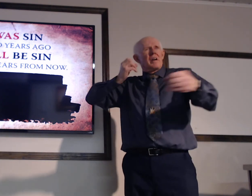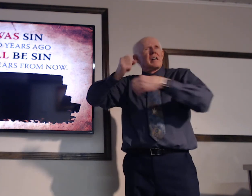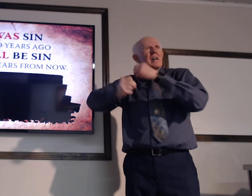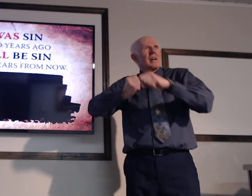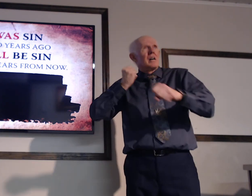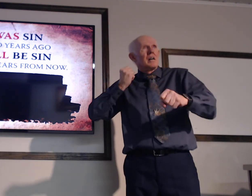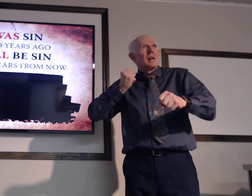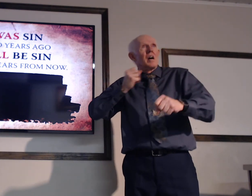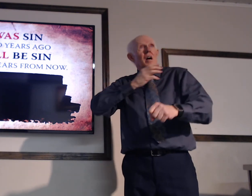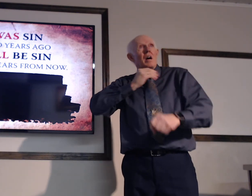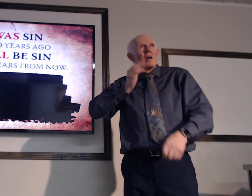100 years ago